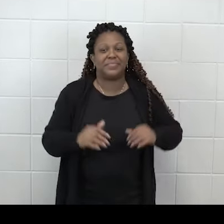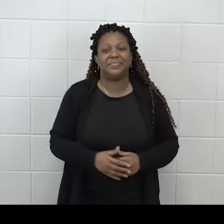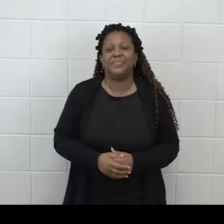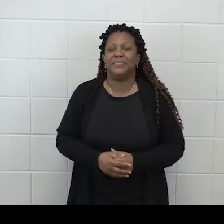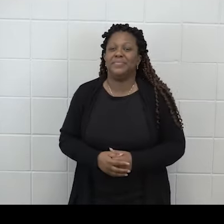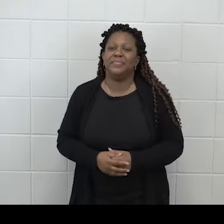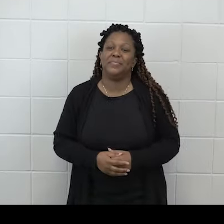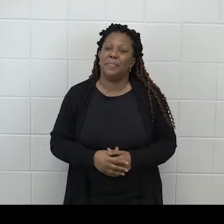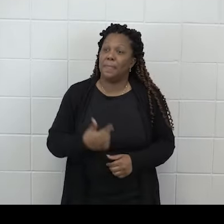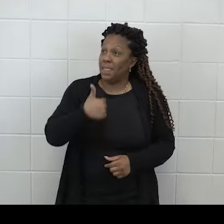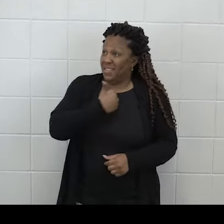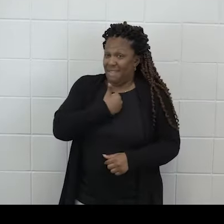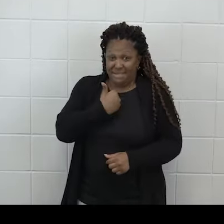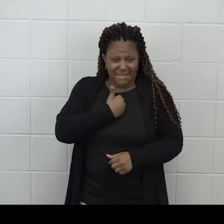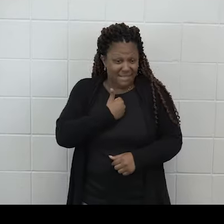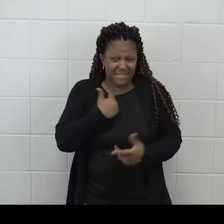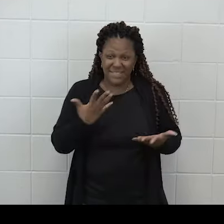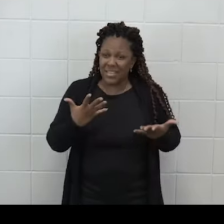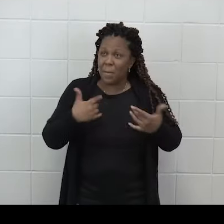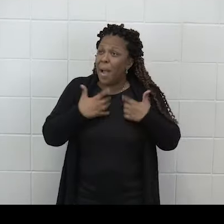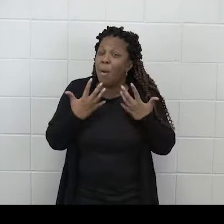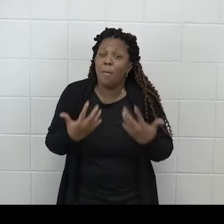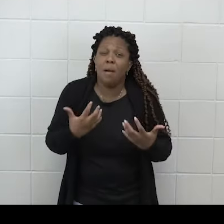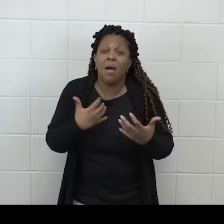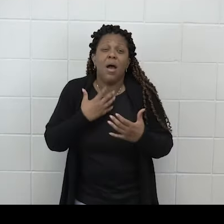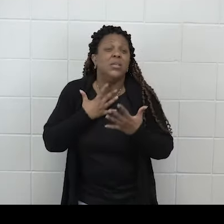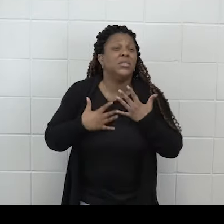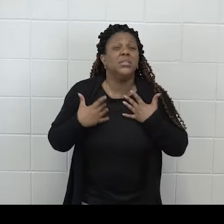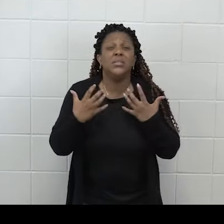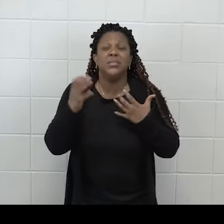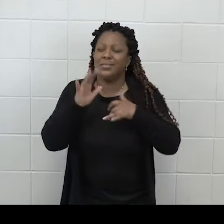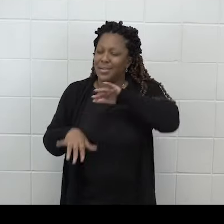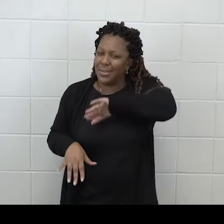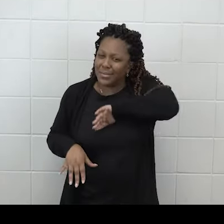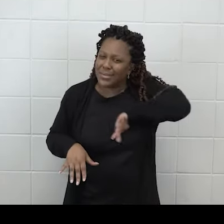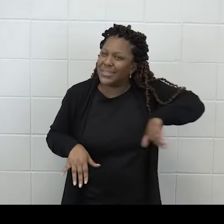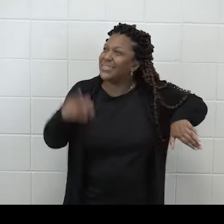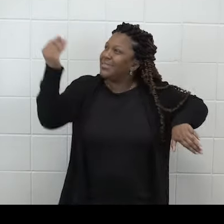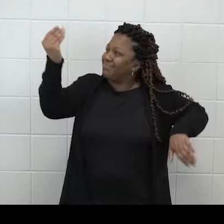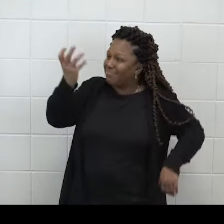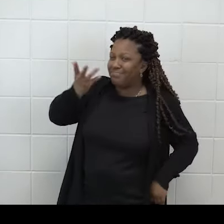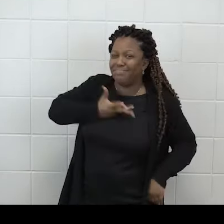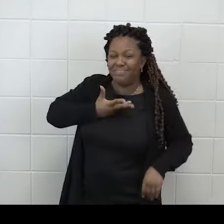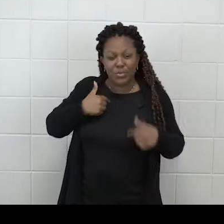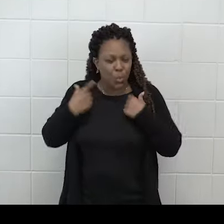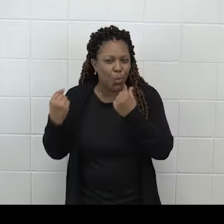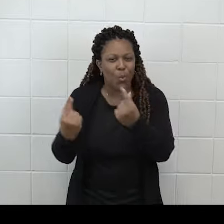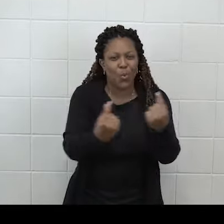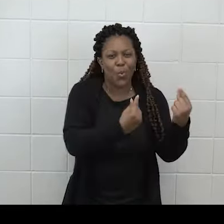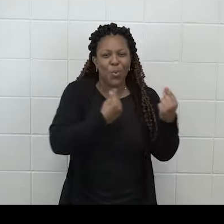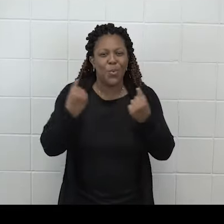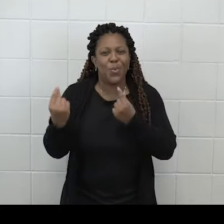I give myself away. So you can use me. So you